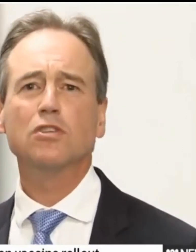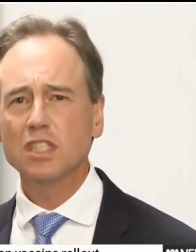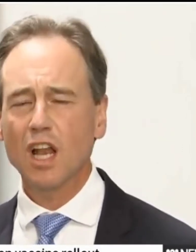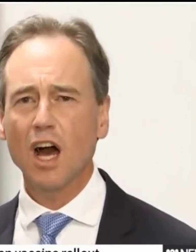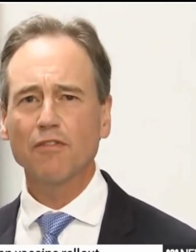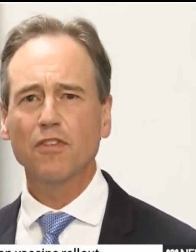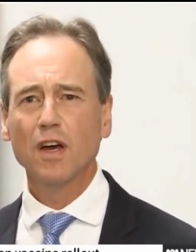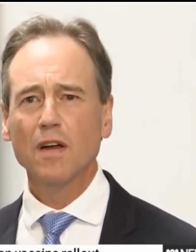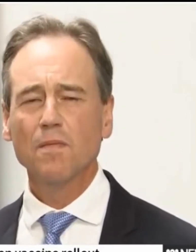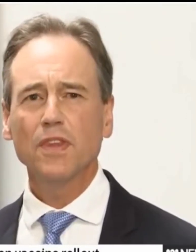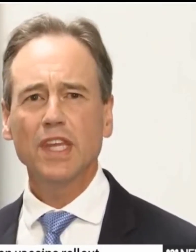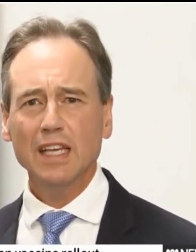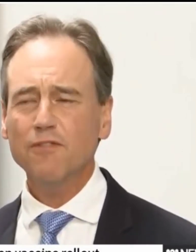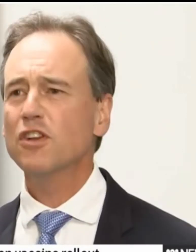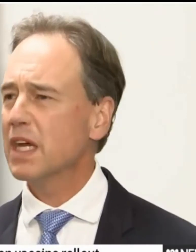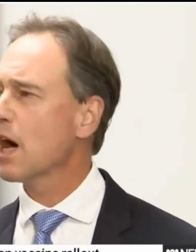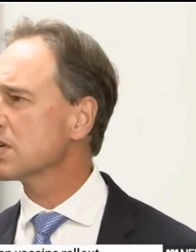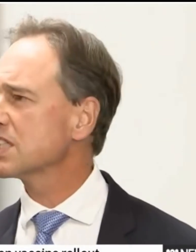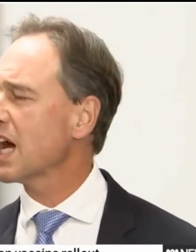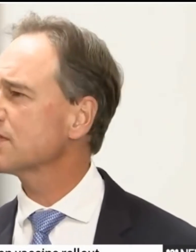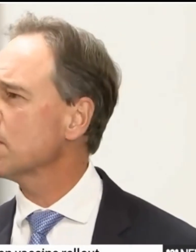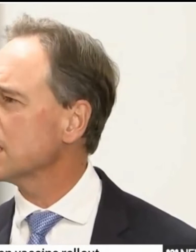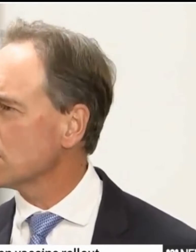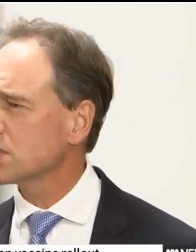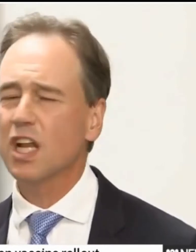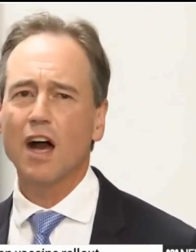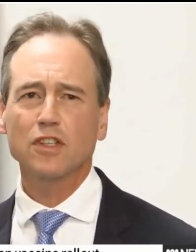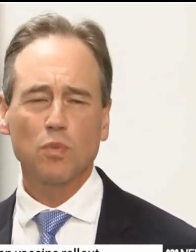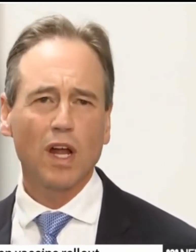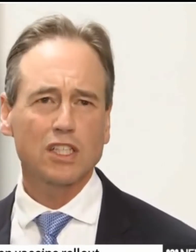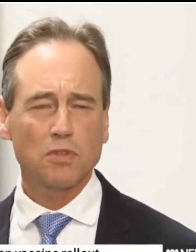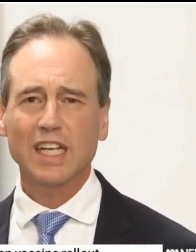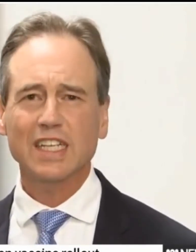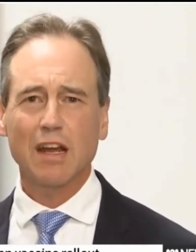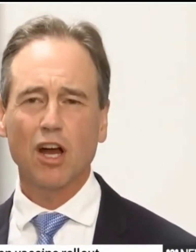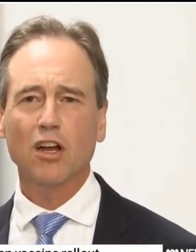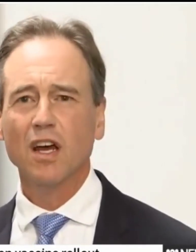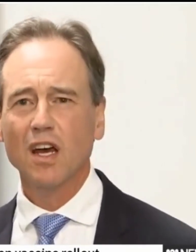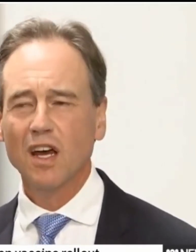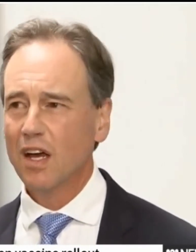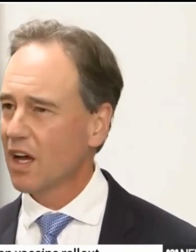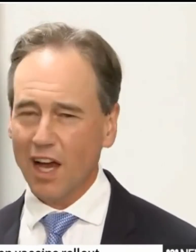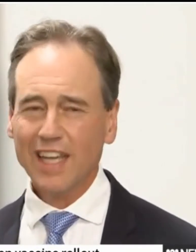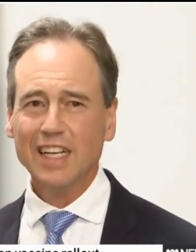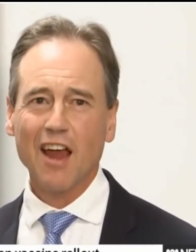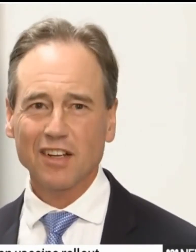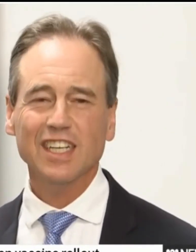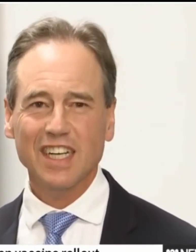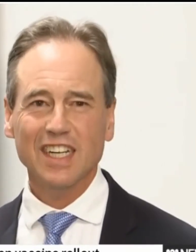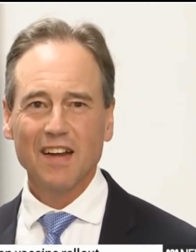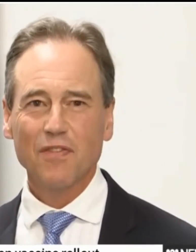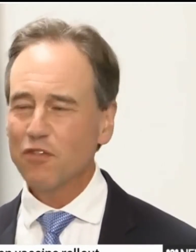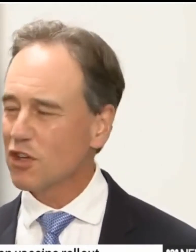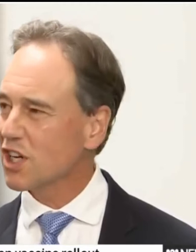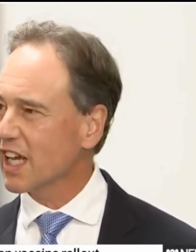somebody else's life, the gift of being able to save somebody else's life as well as to protect our own. And I can